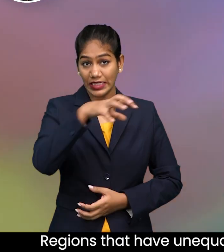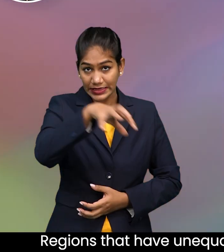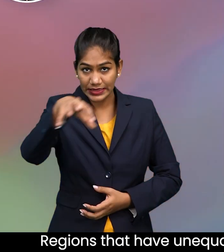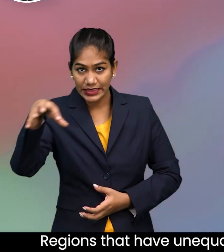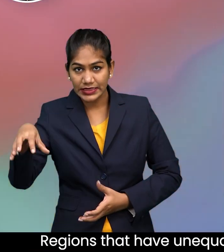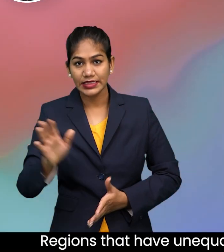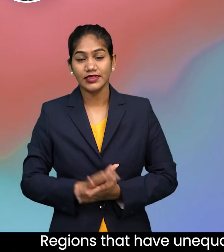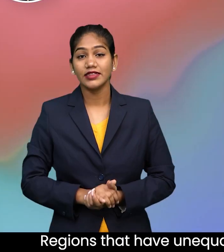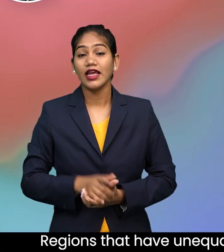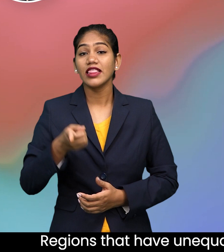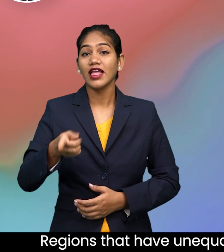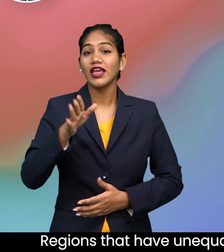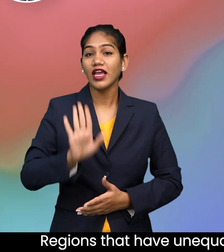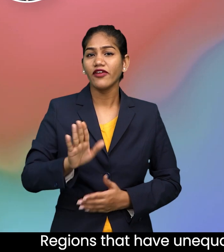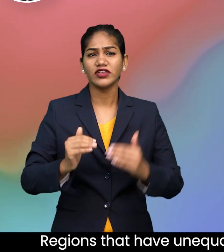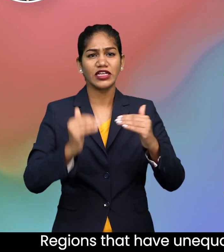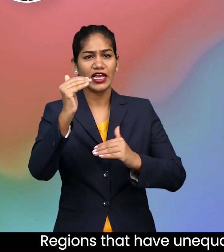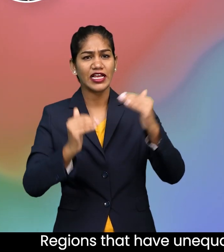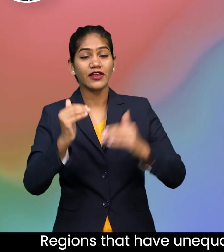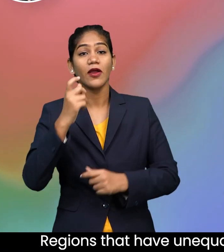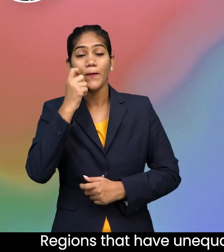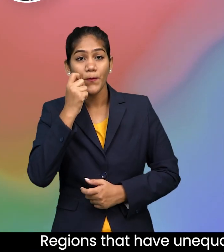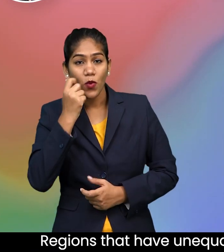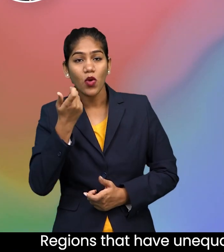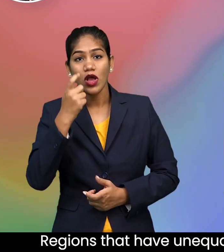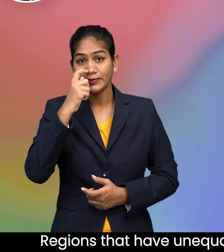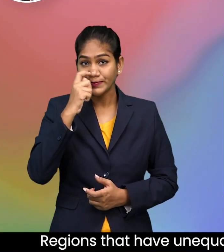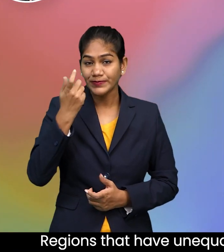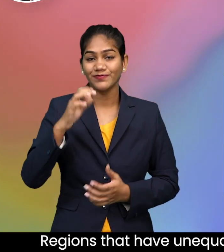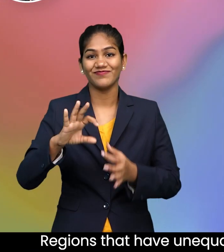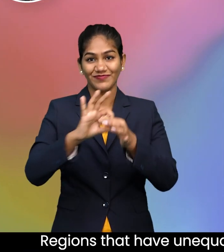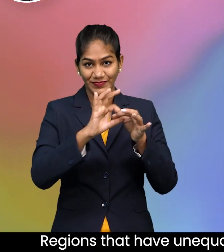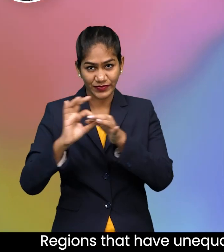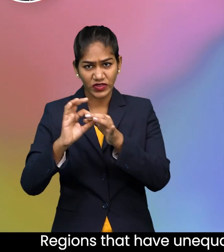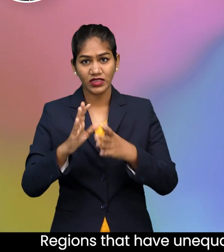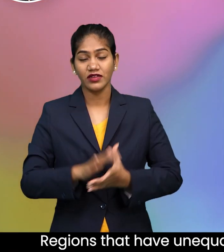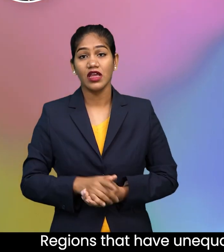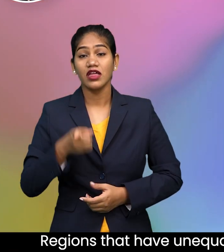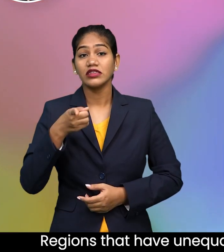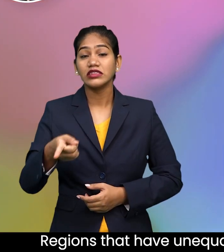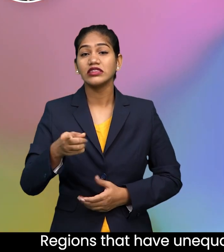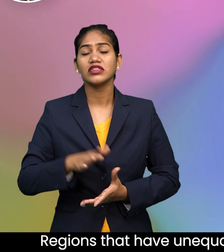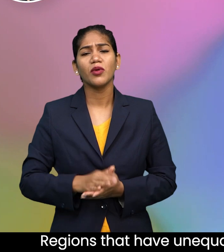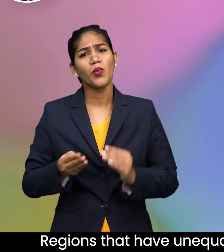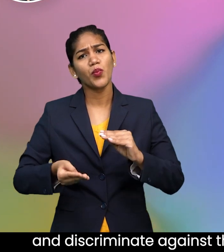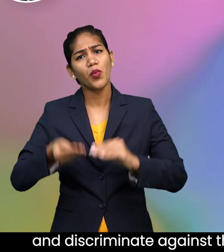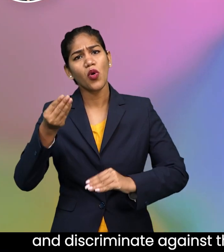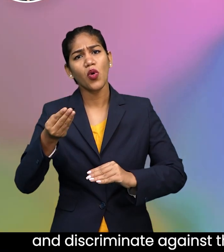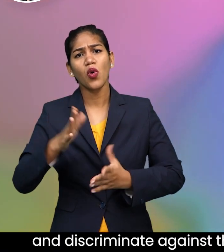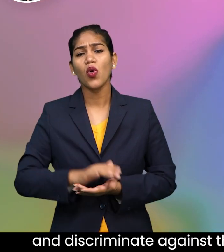Regions that have unequal gender relations, that favor the males and